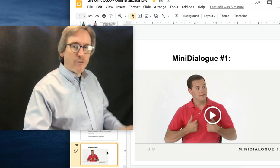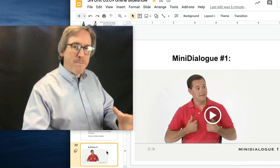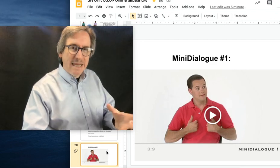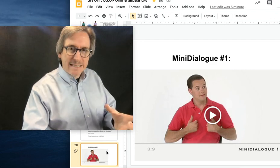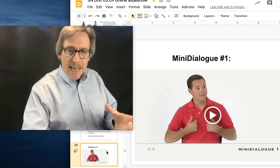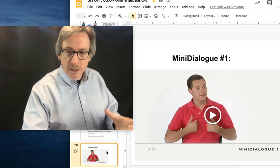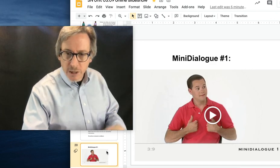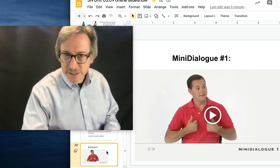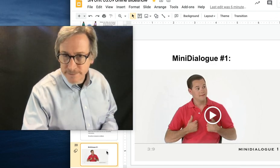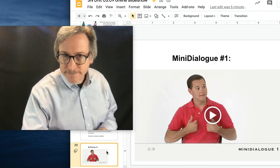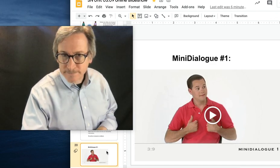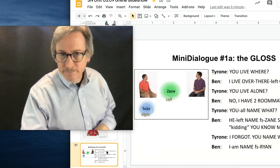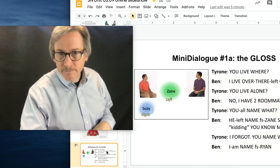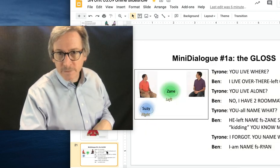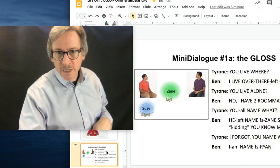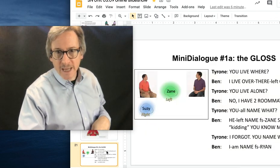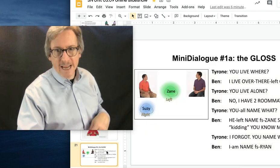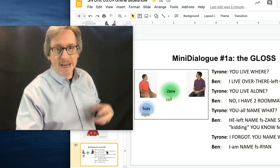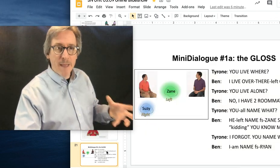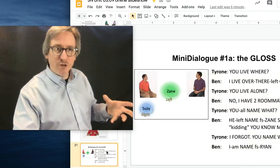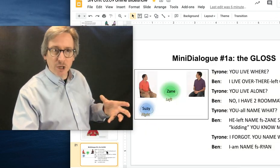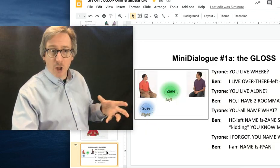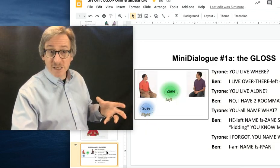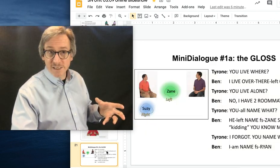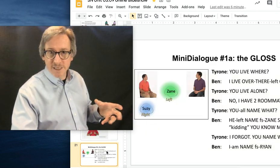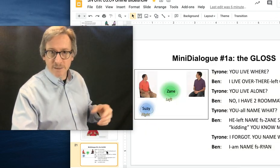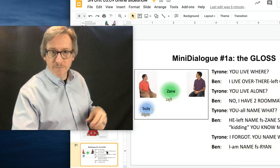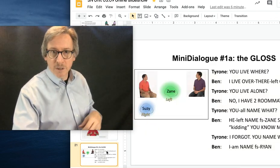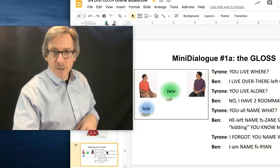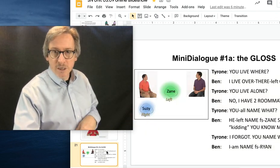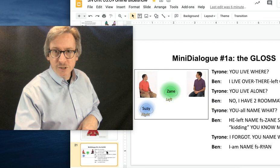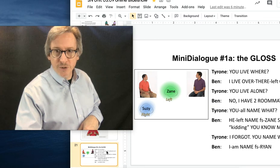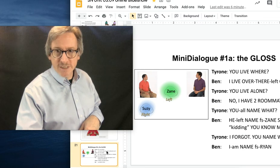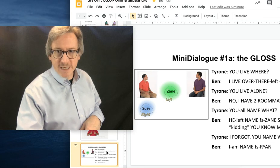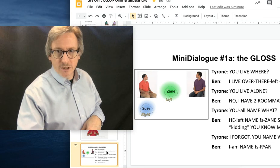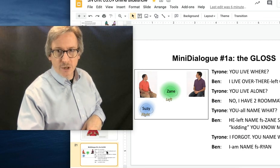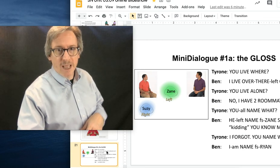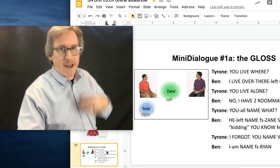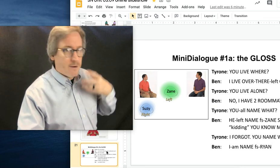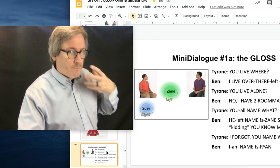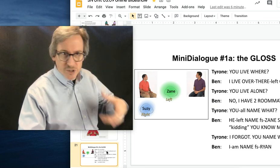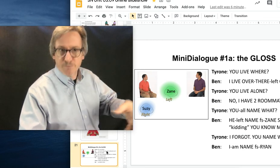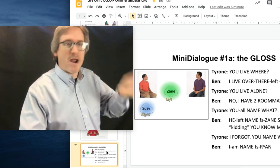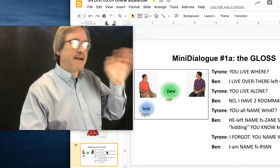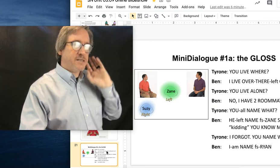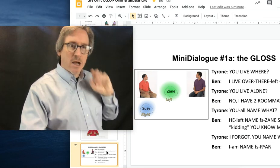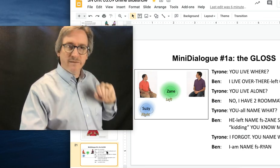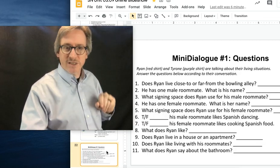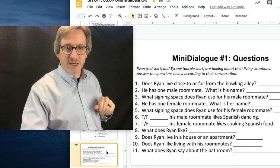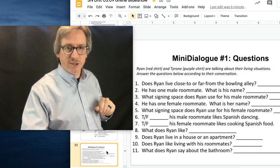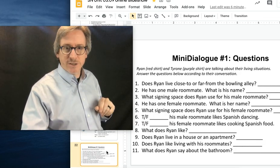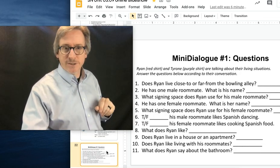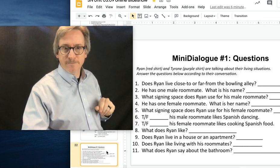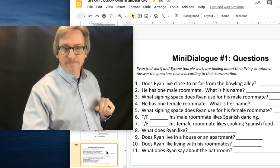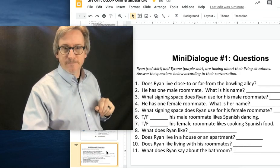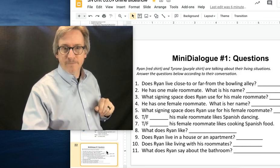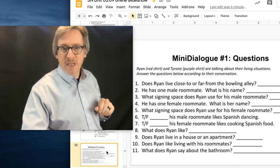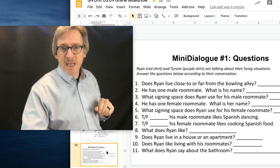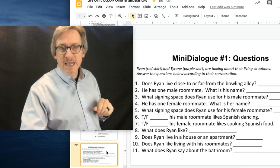So now there are mini dialogues. And again, I put the glosses in so you can take a look at just practice